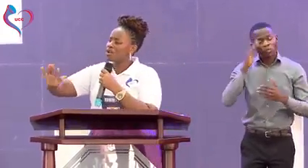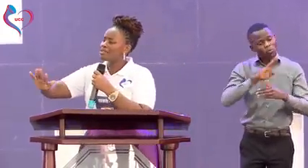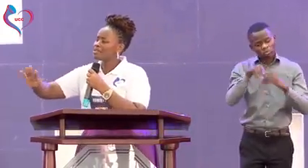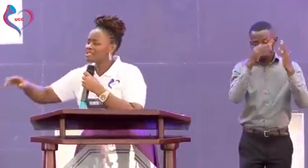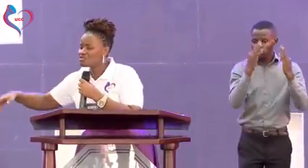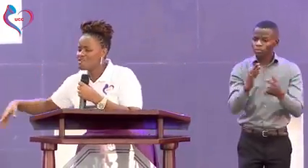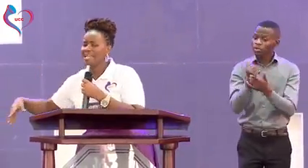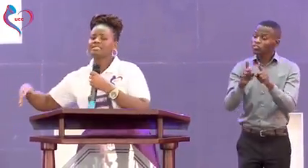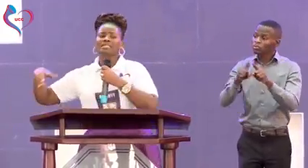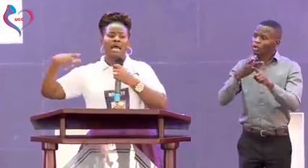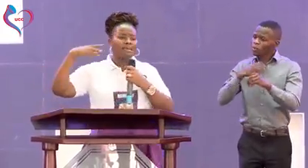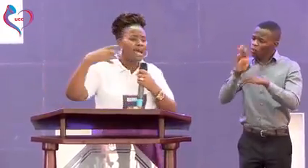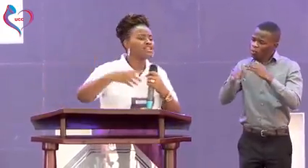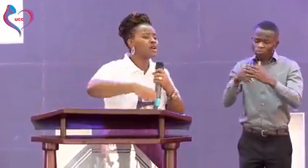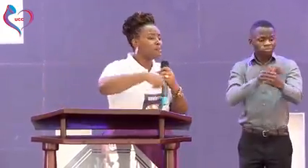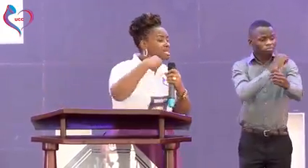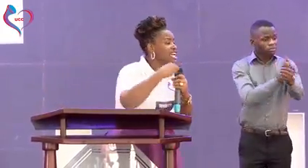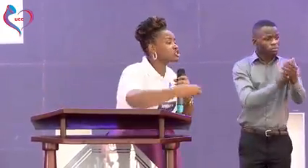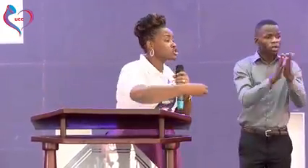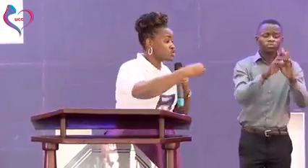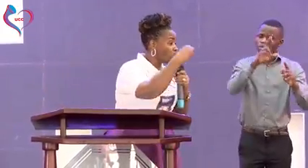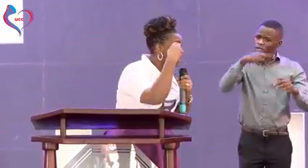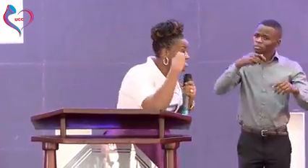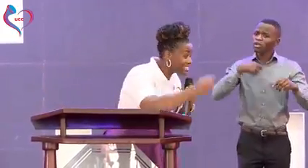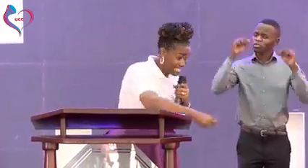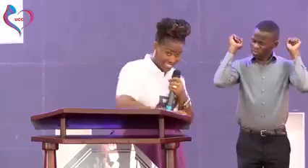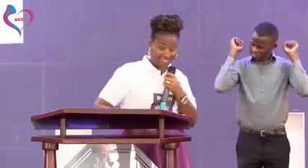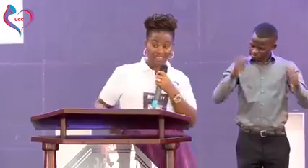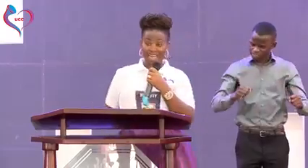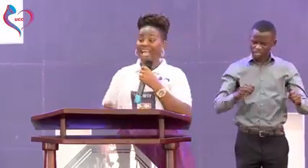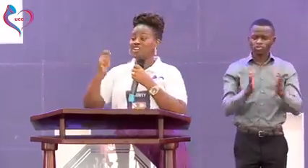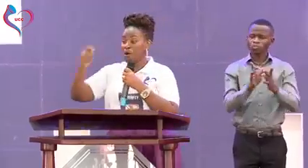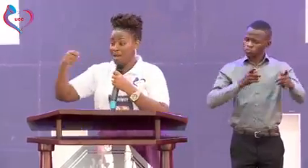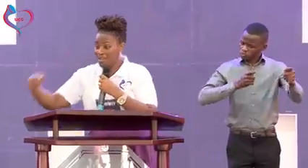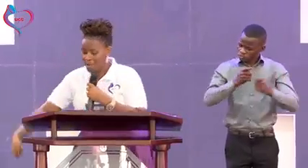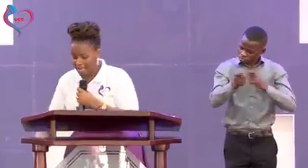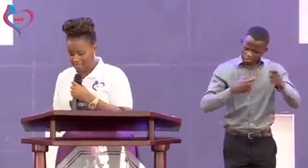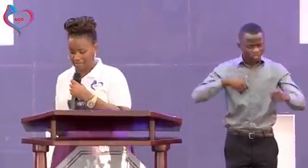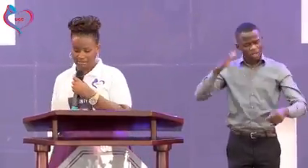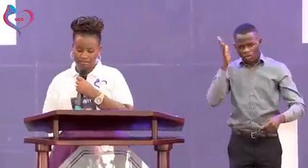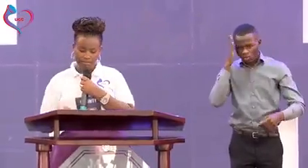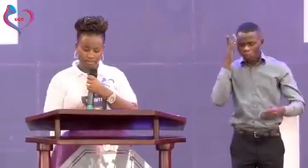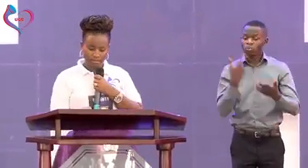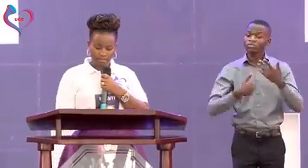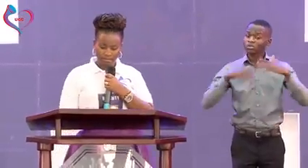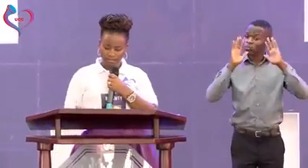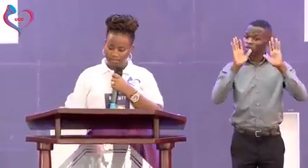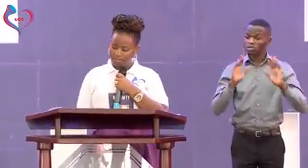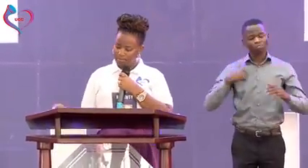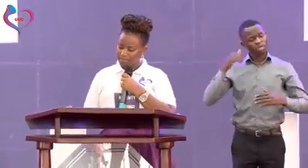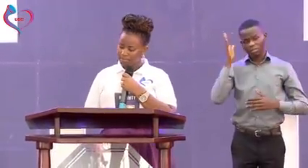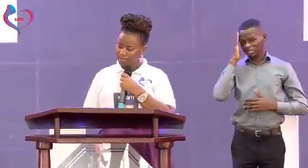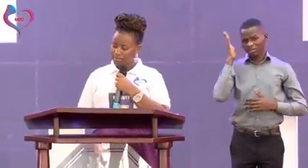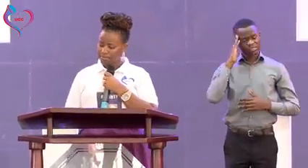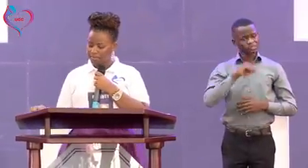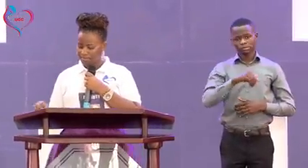I have all these rights, I know I'm entitled to all this. Manyi, I know my worth. Manyi omwendo gwange,